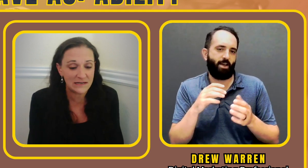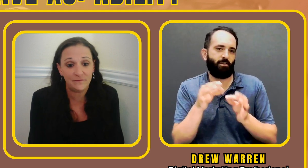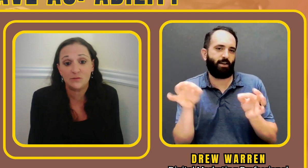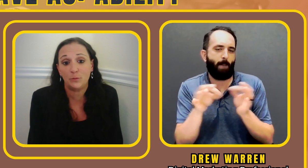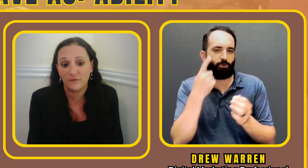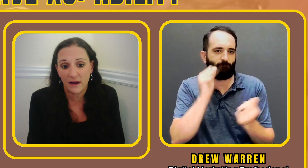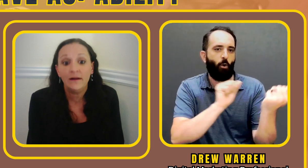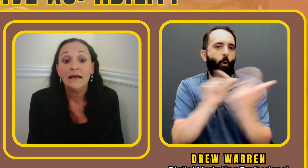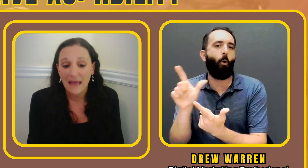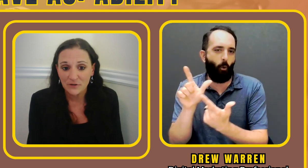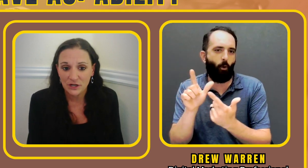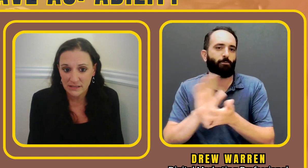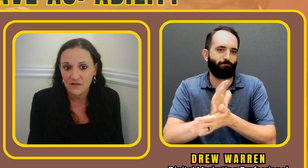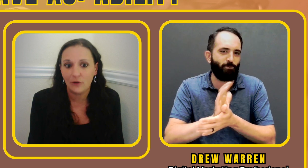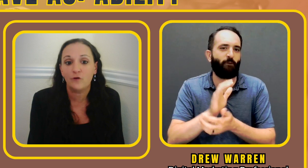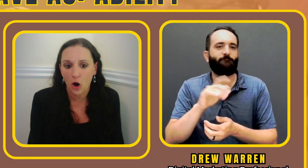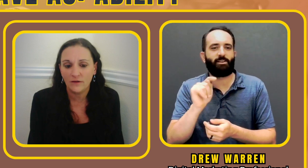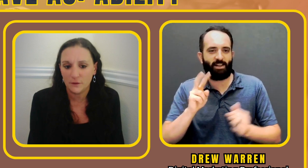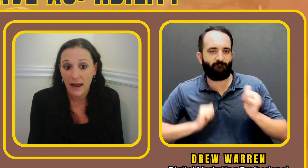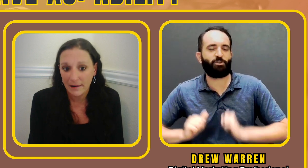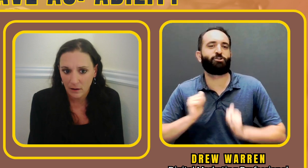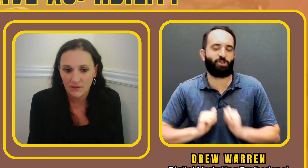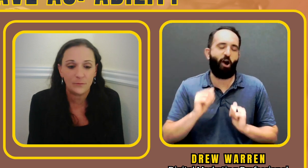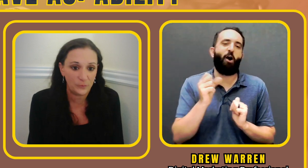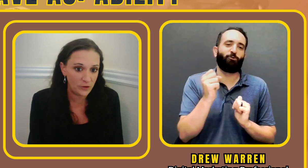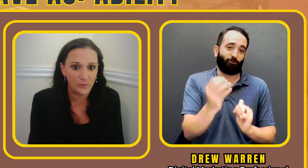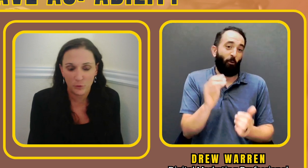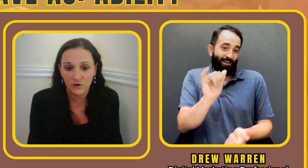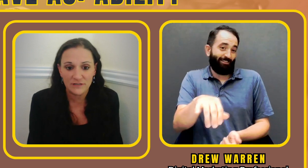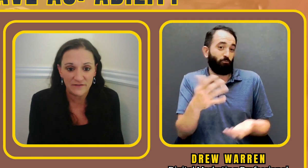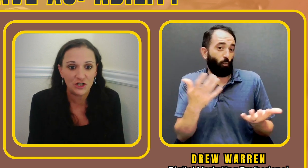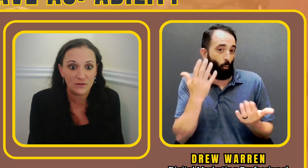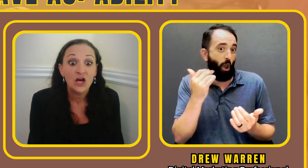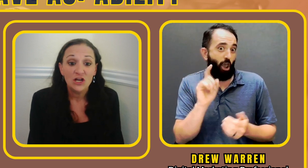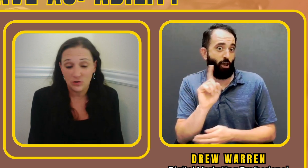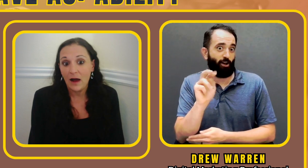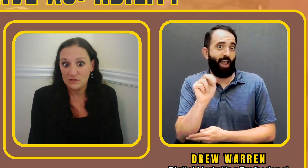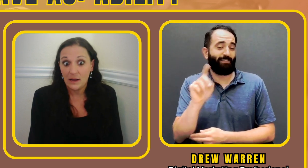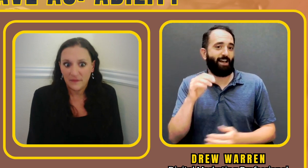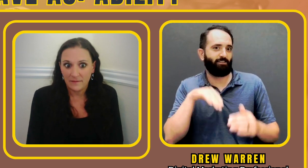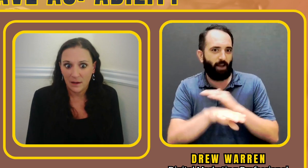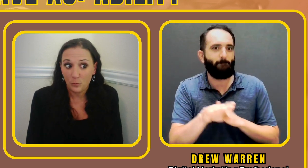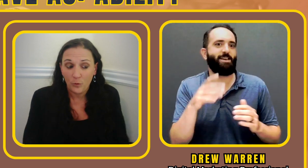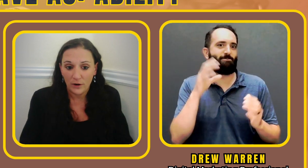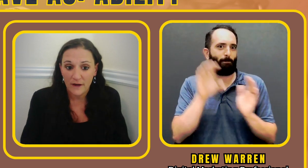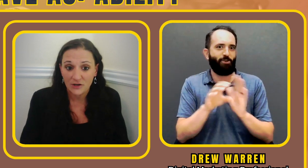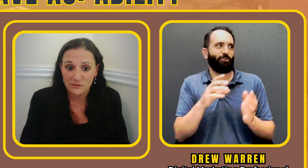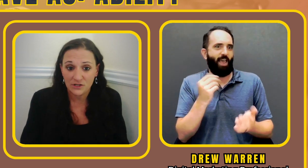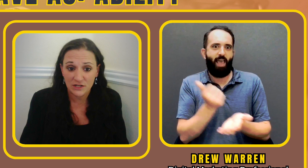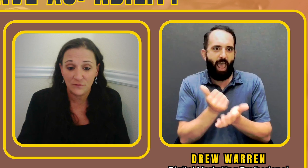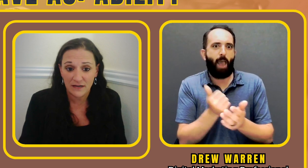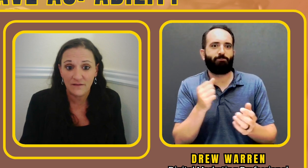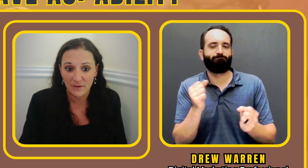because Netflix would provide captioning and subtitle for all of their catalogs, like movie or TV shows. So that was something where